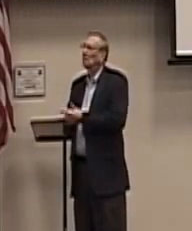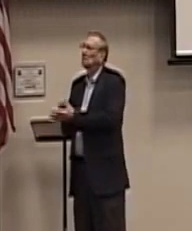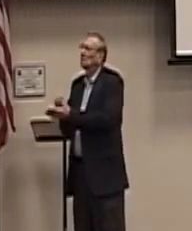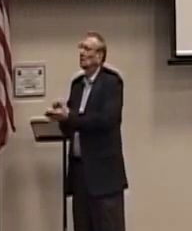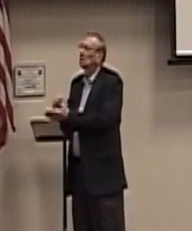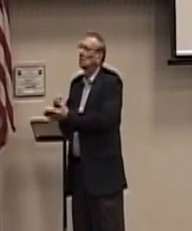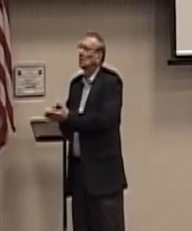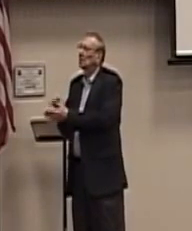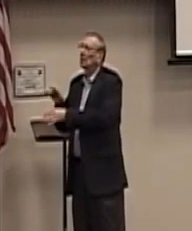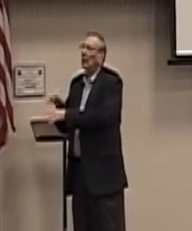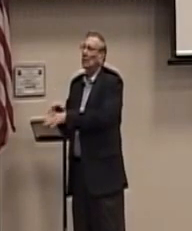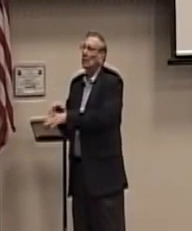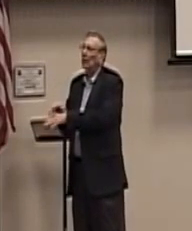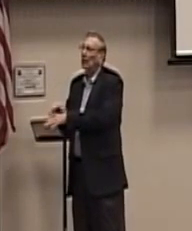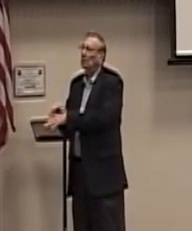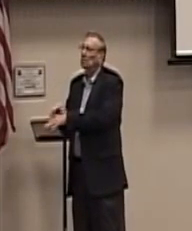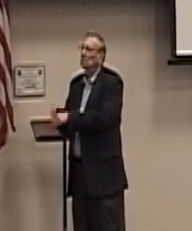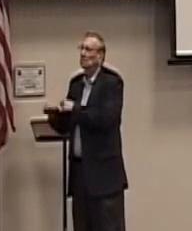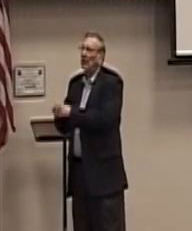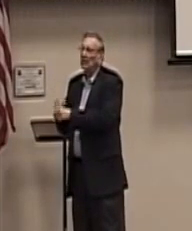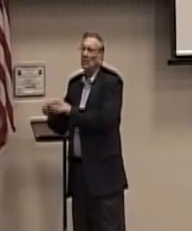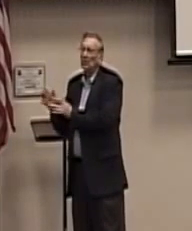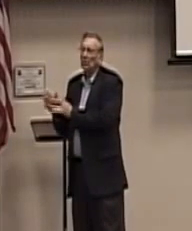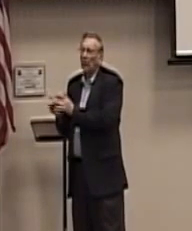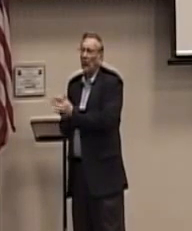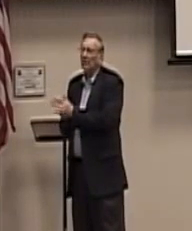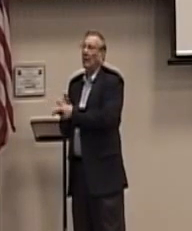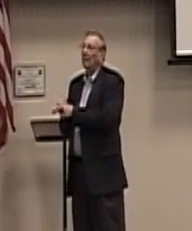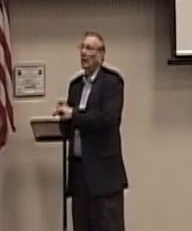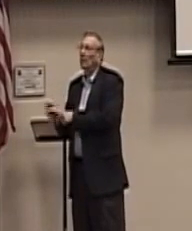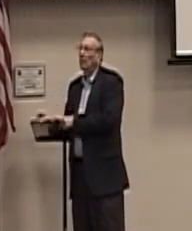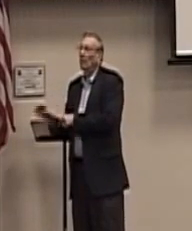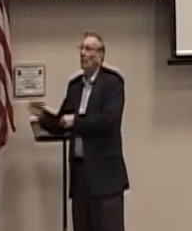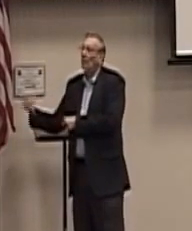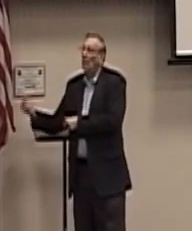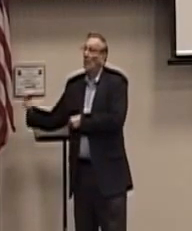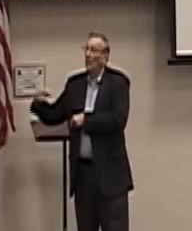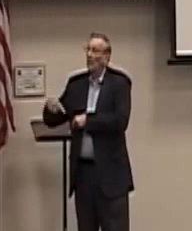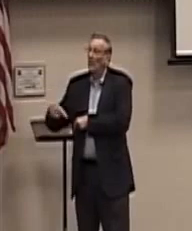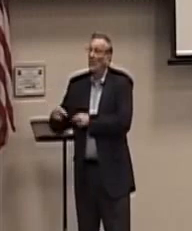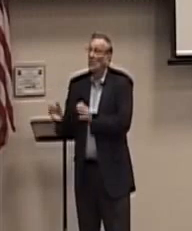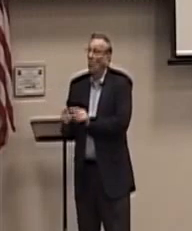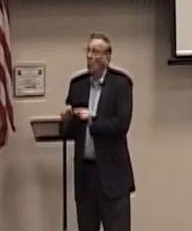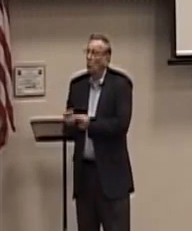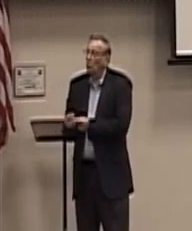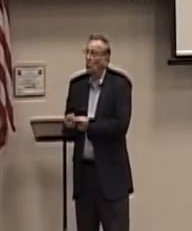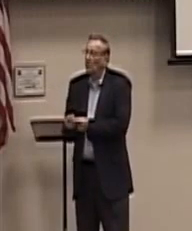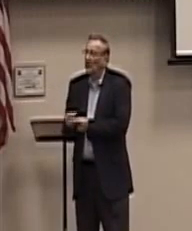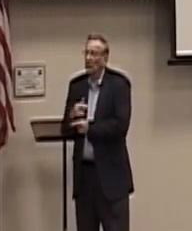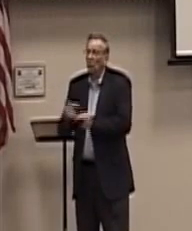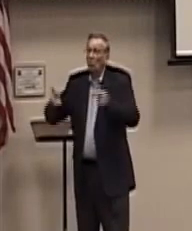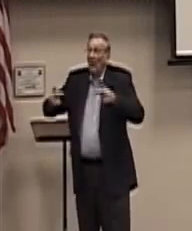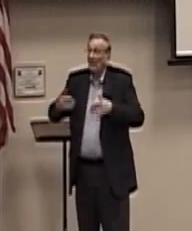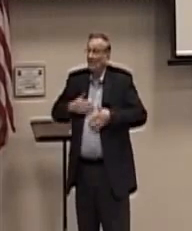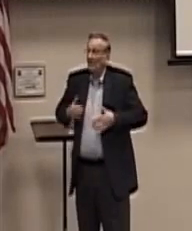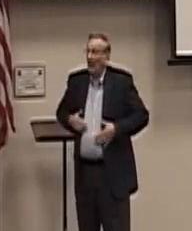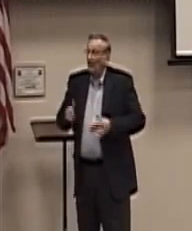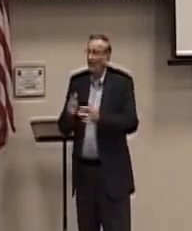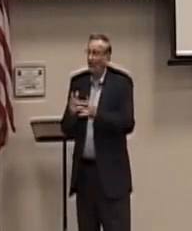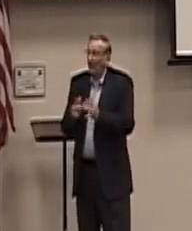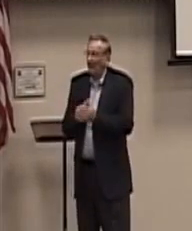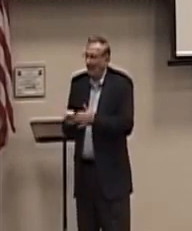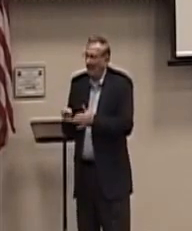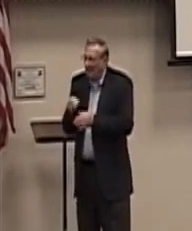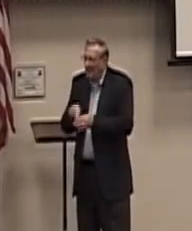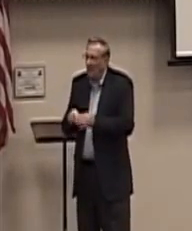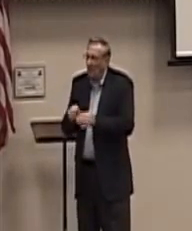work with a contact, baptize them into Christ, and then begin to incorporate them through a small group into the greater body of Christ. When they